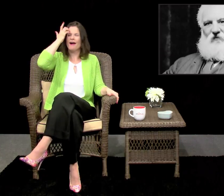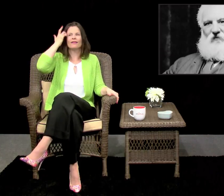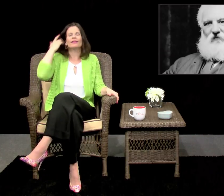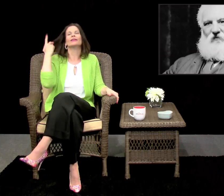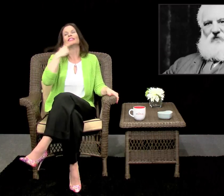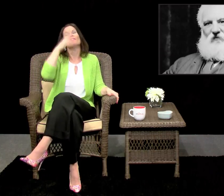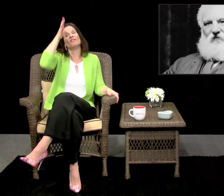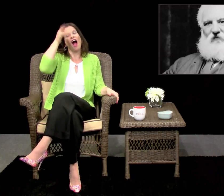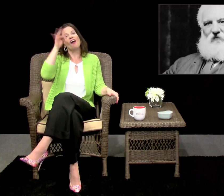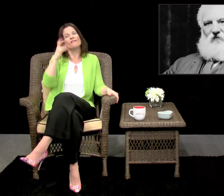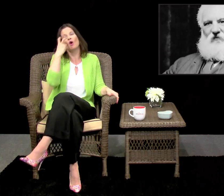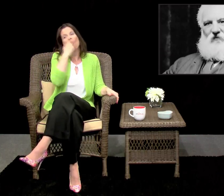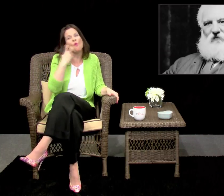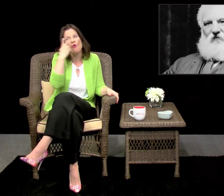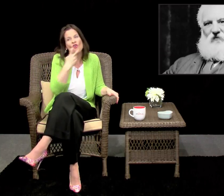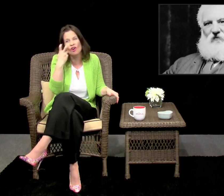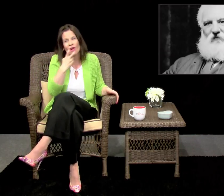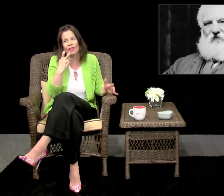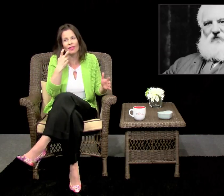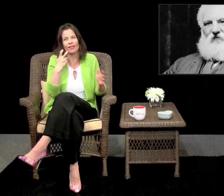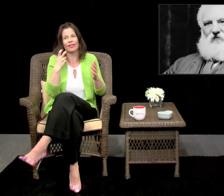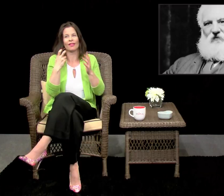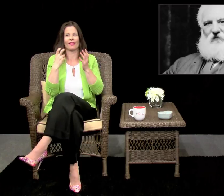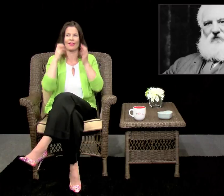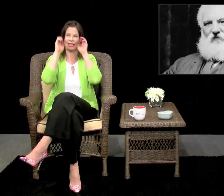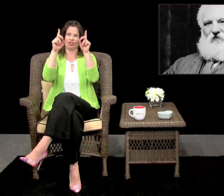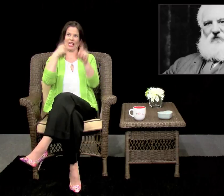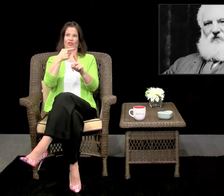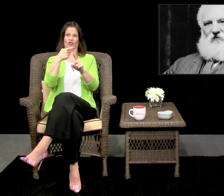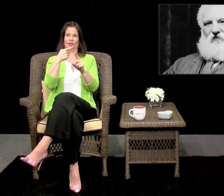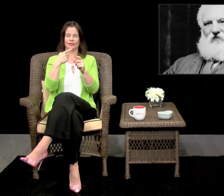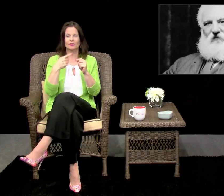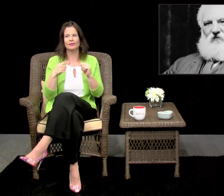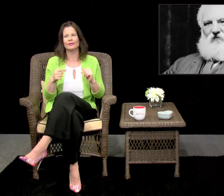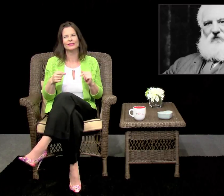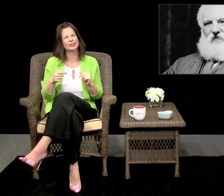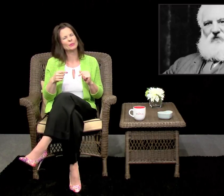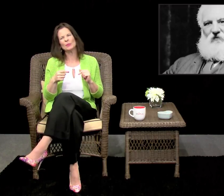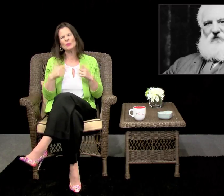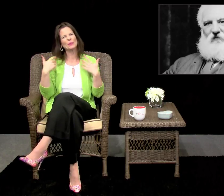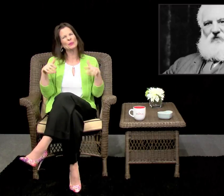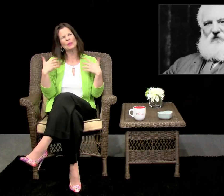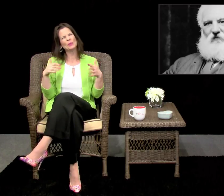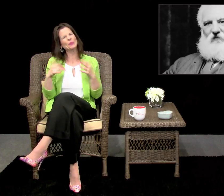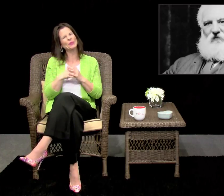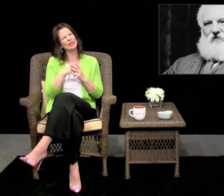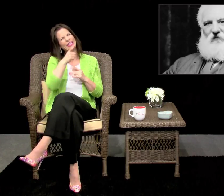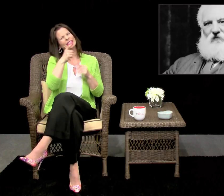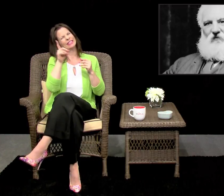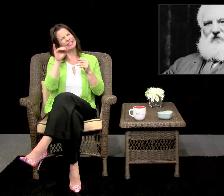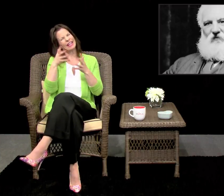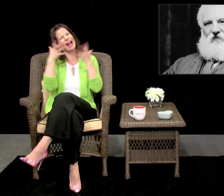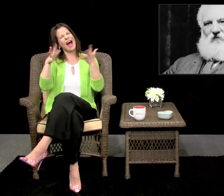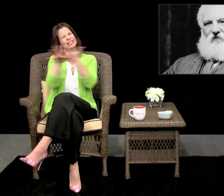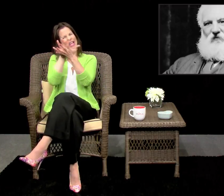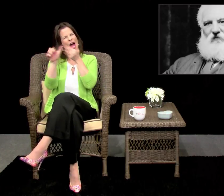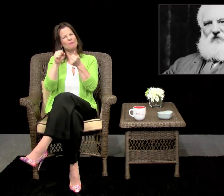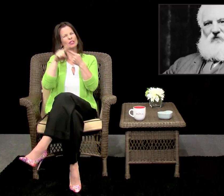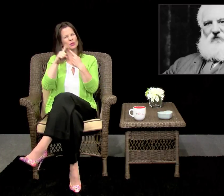This is a picture of Alexender Graham Bell, the father of oral education. And oh,